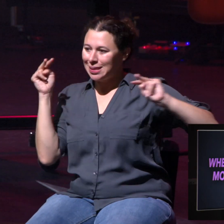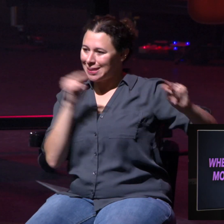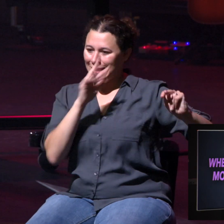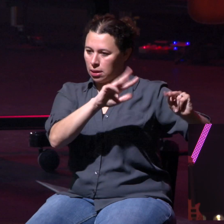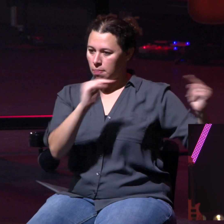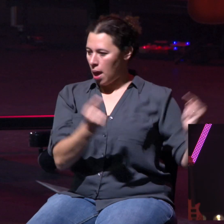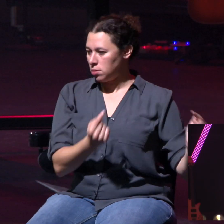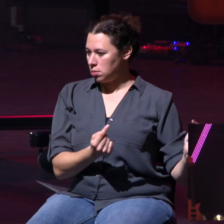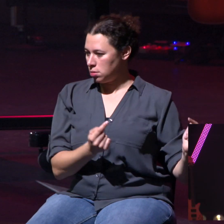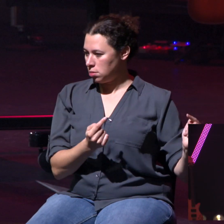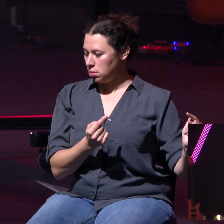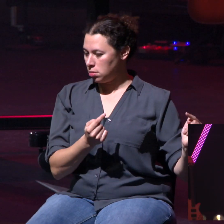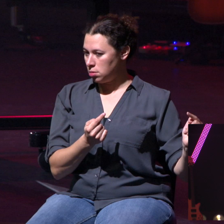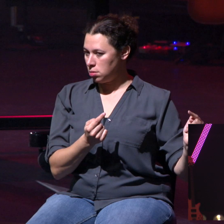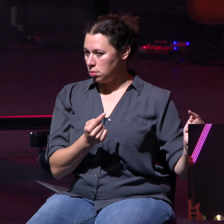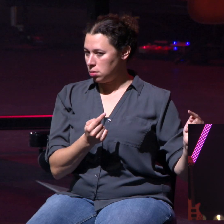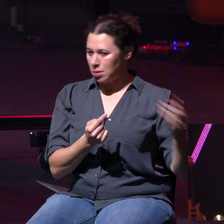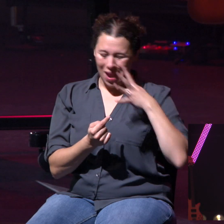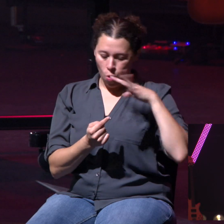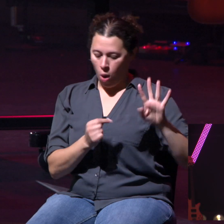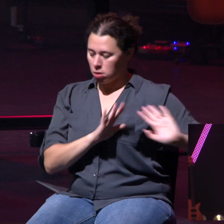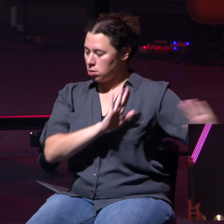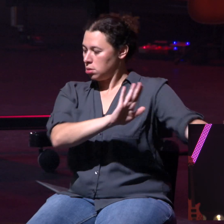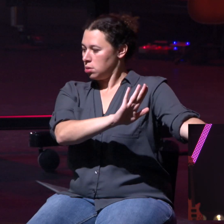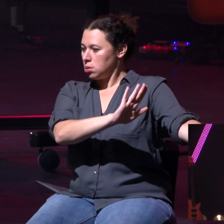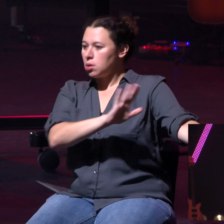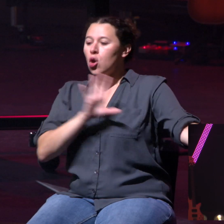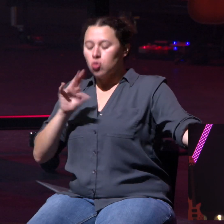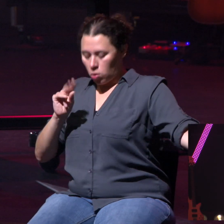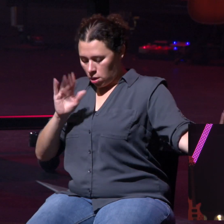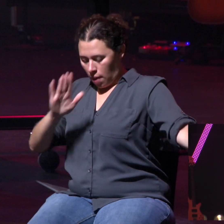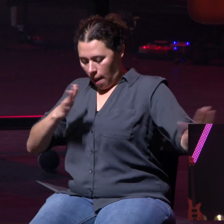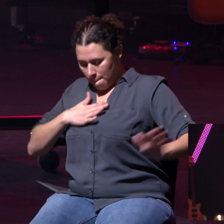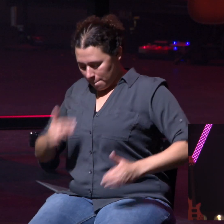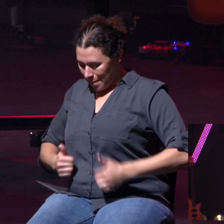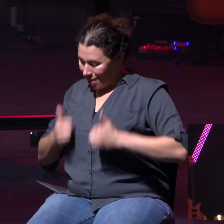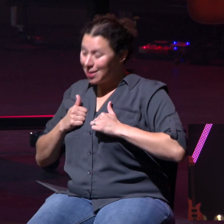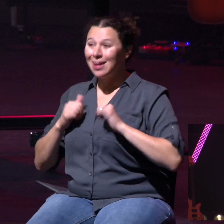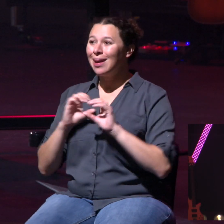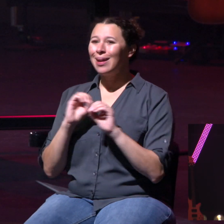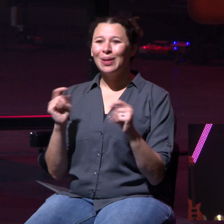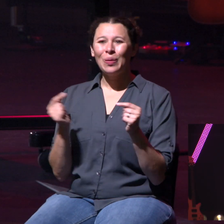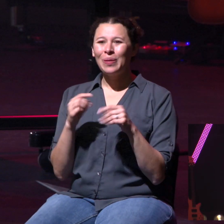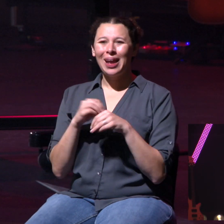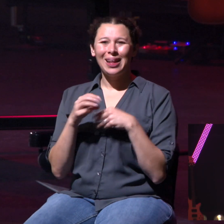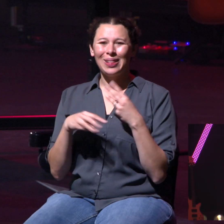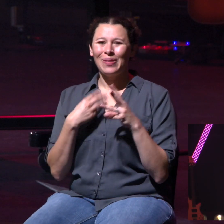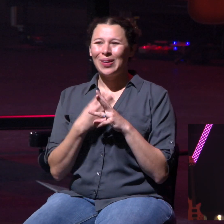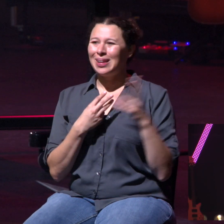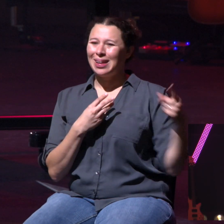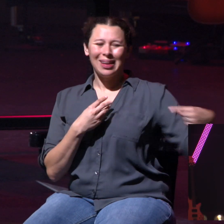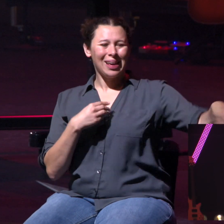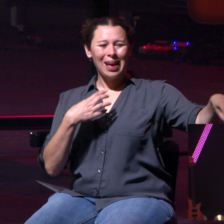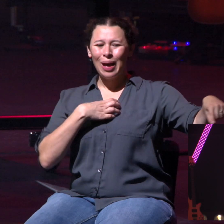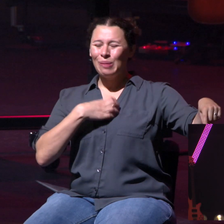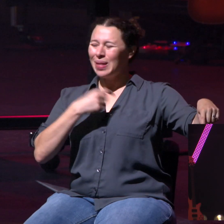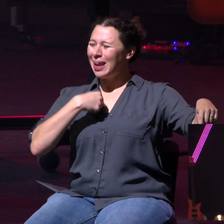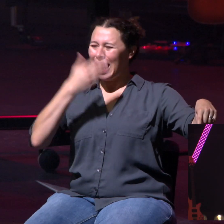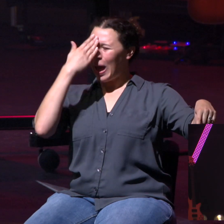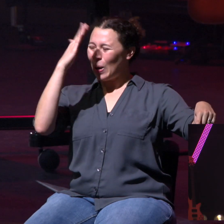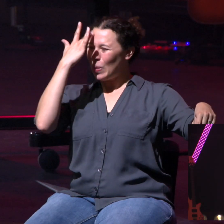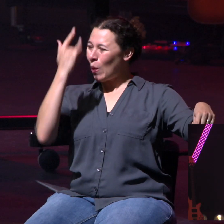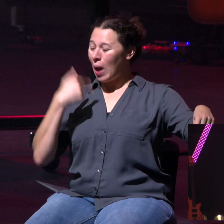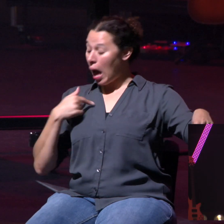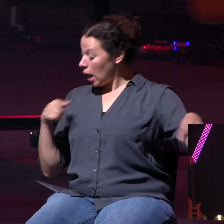are in pain. We've created this bubble where it's like, there is no pain in the world. I don't know what everybody's complaining about. Things seem to